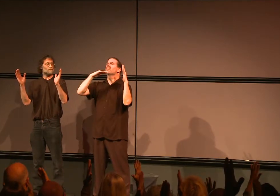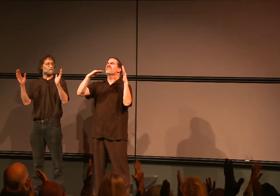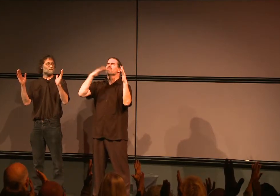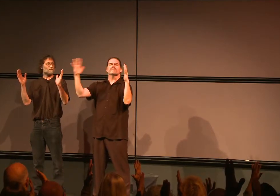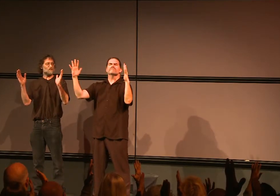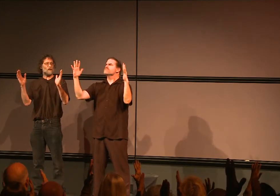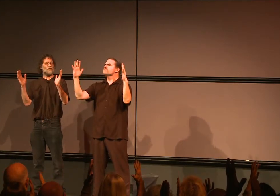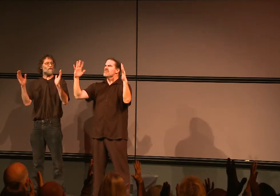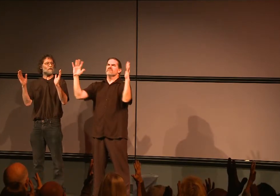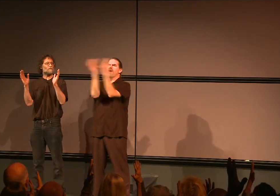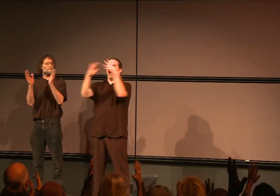Chin level.